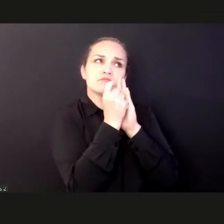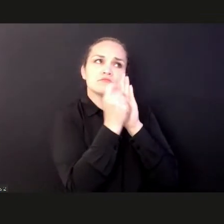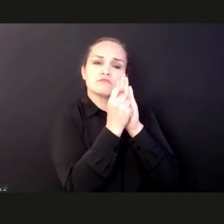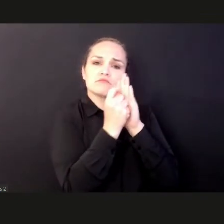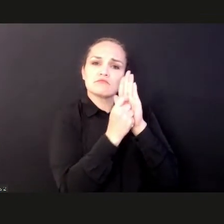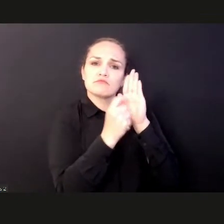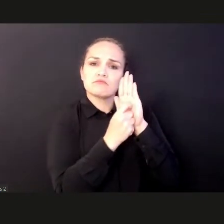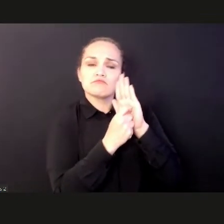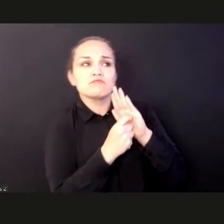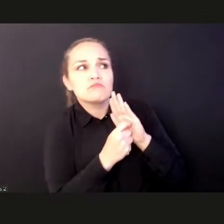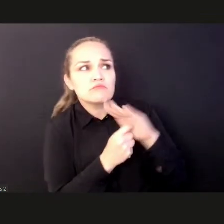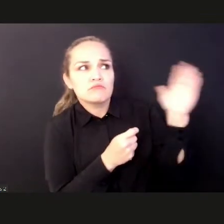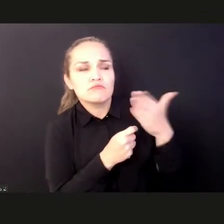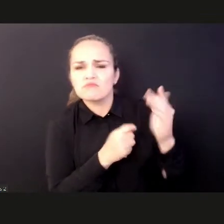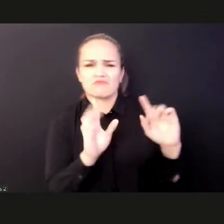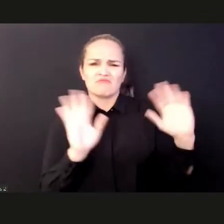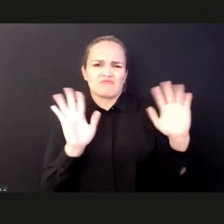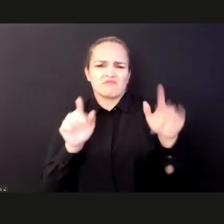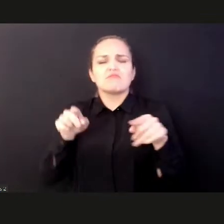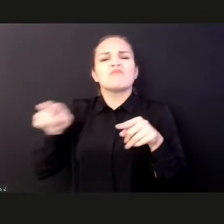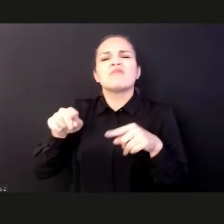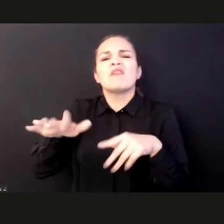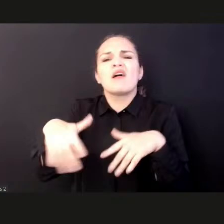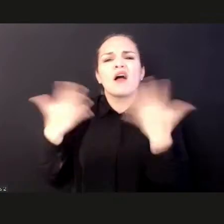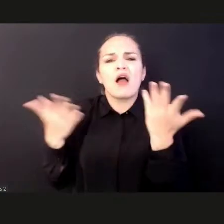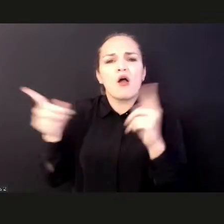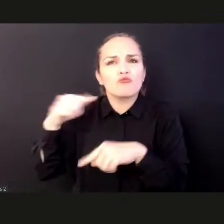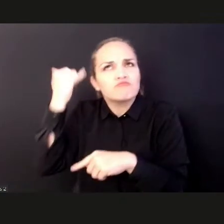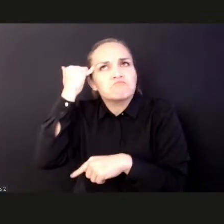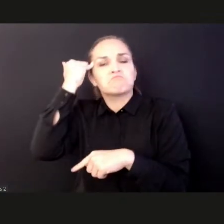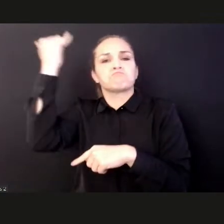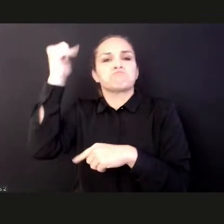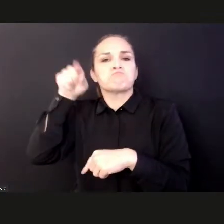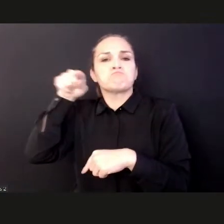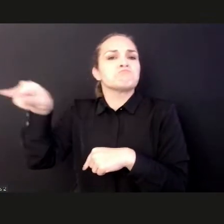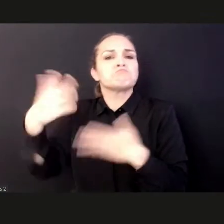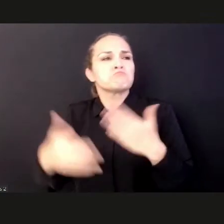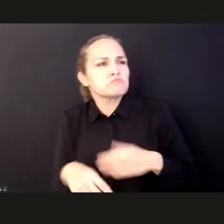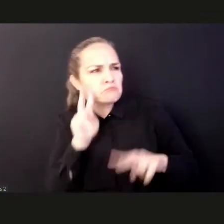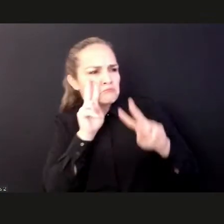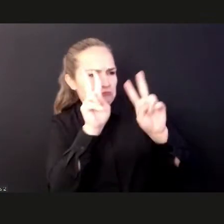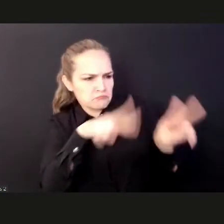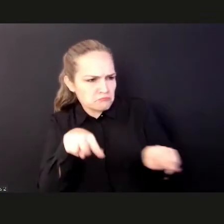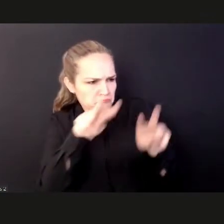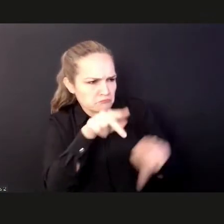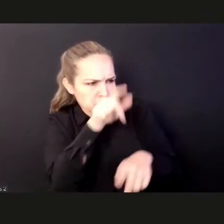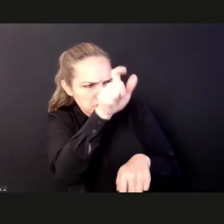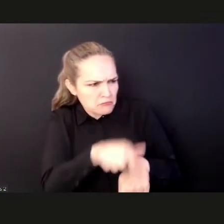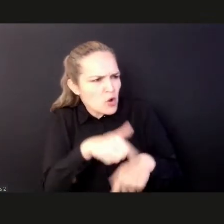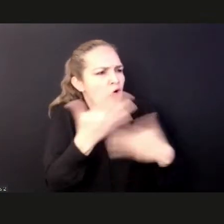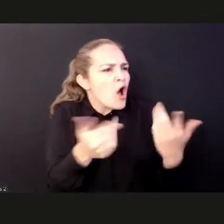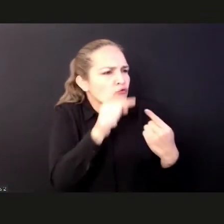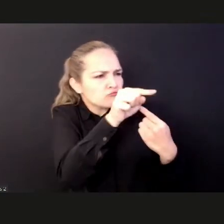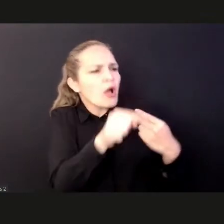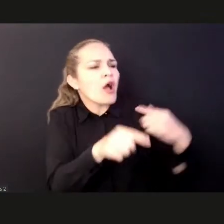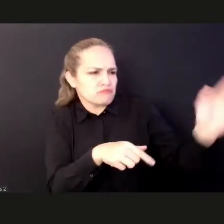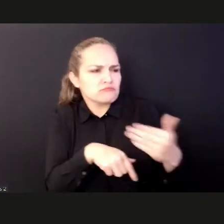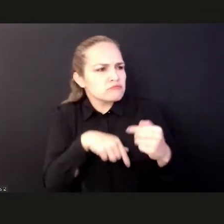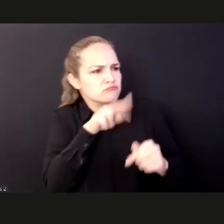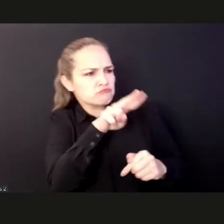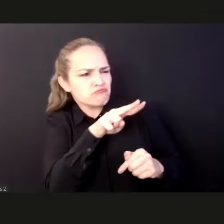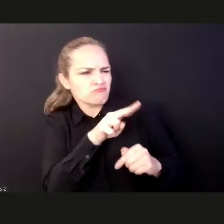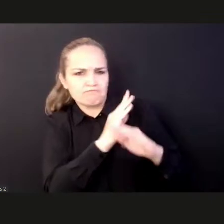To support the sector's recovery, there is a need for coordinated, consistent, and transparent approach to enable safe travel. In